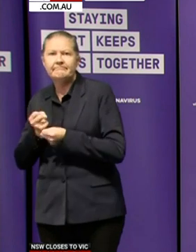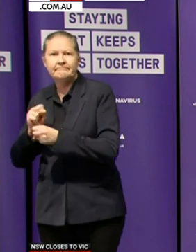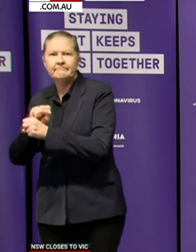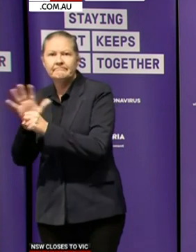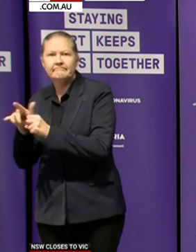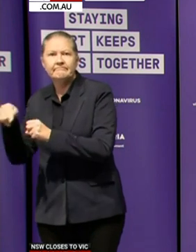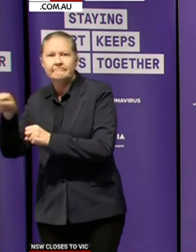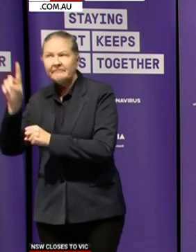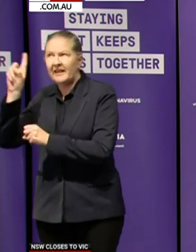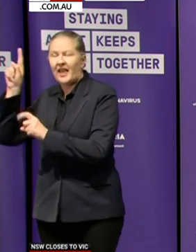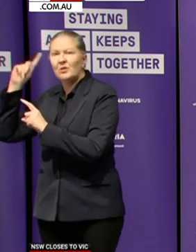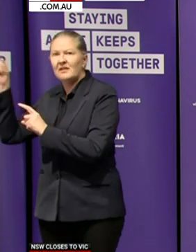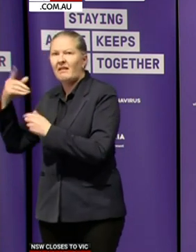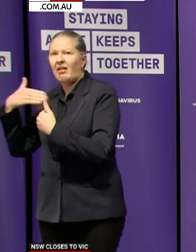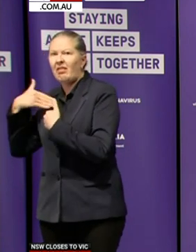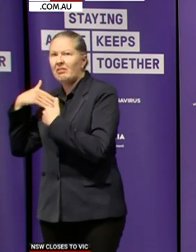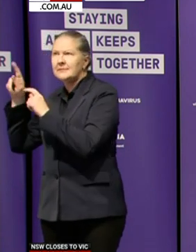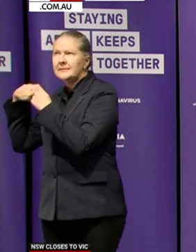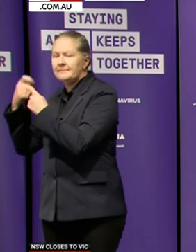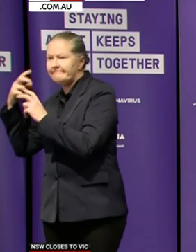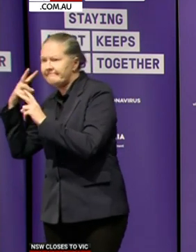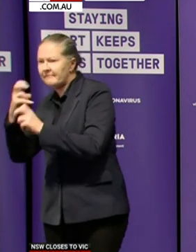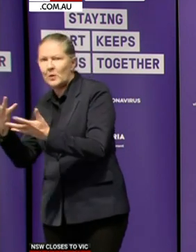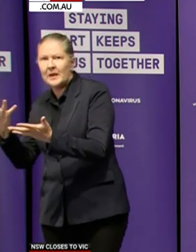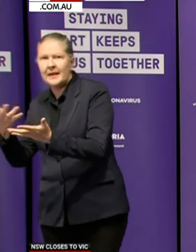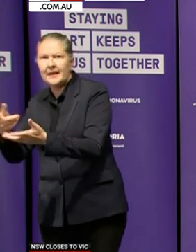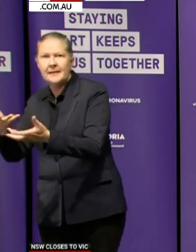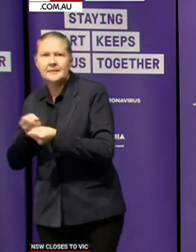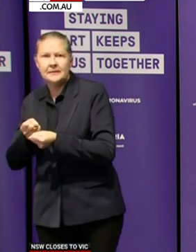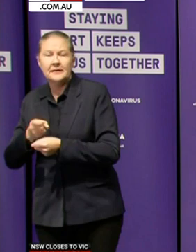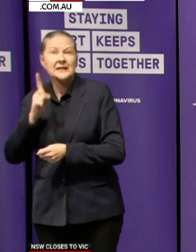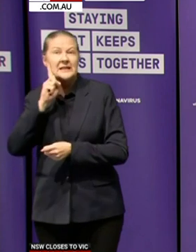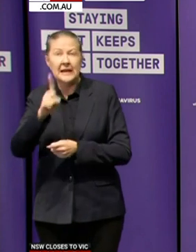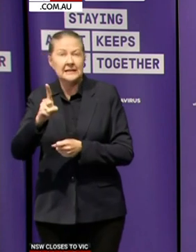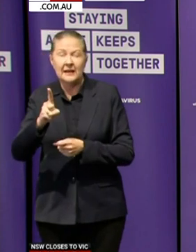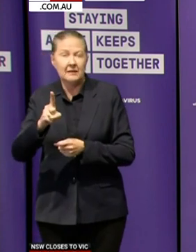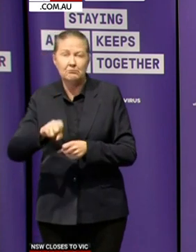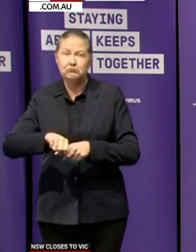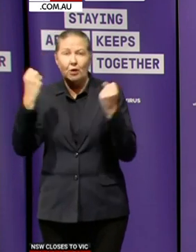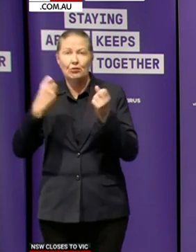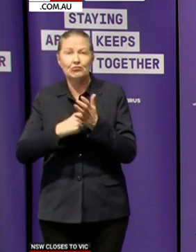team. We yesterday again broke a testing record on a single day,